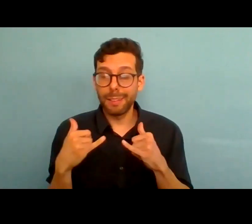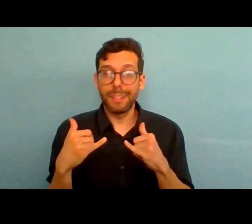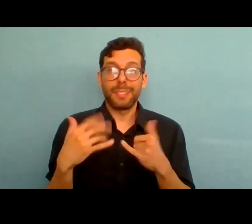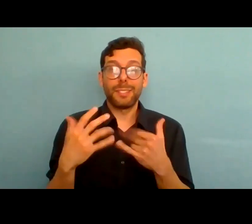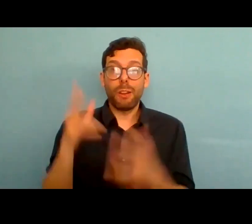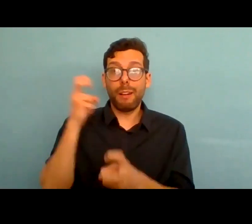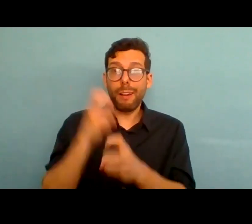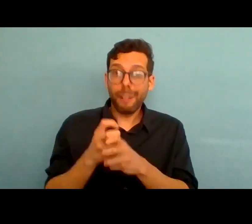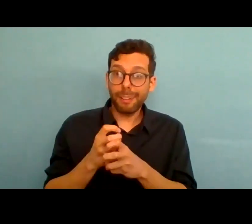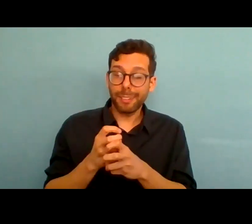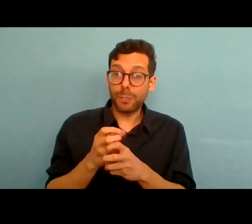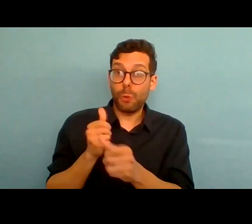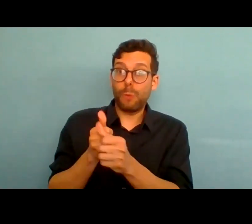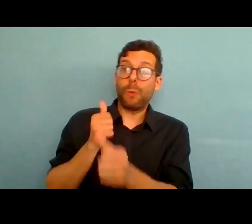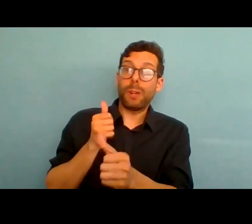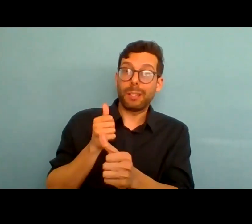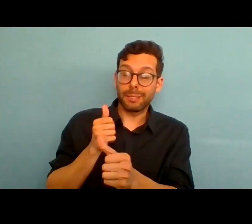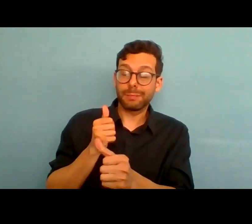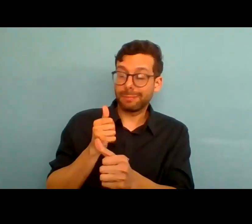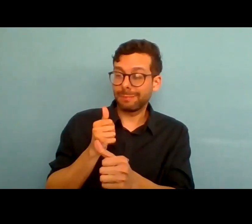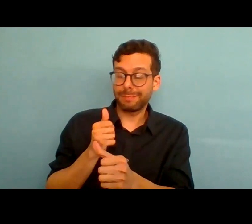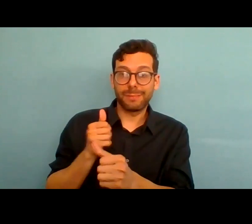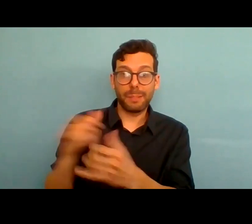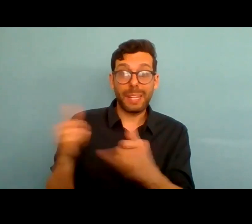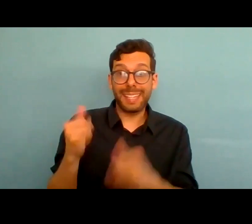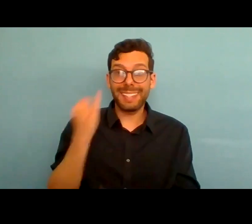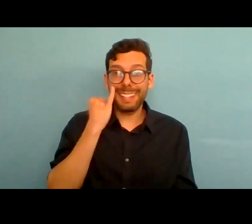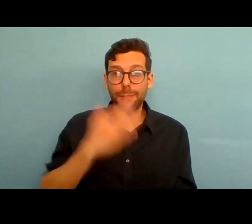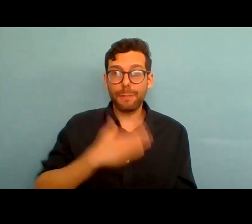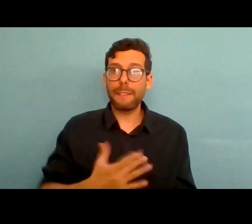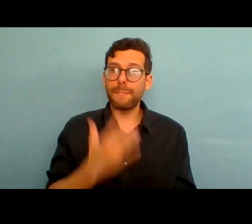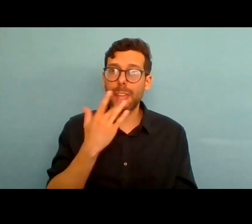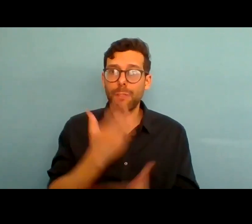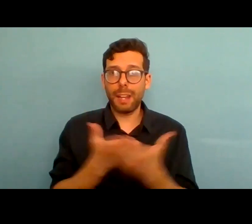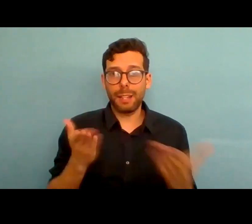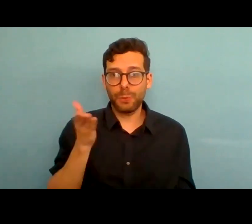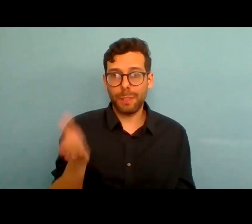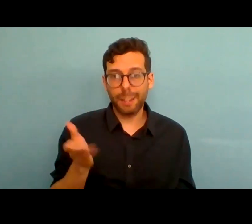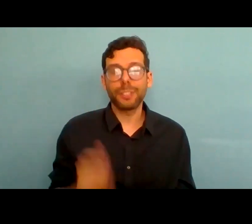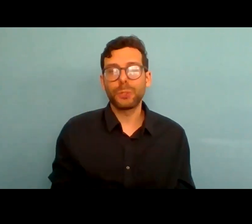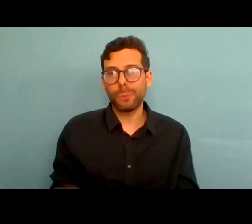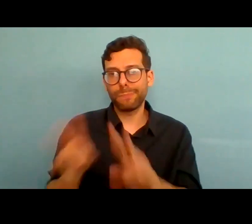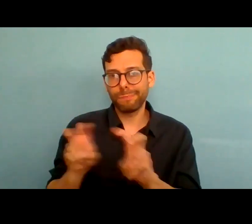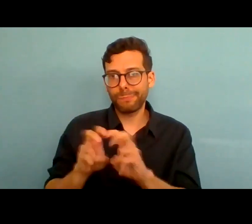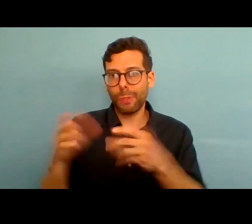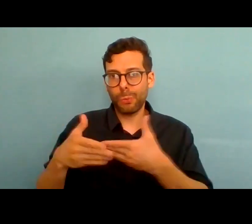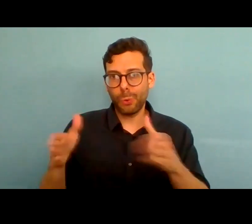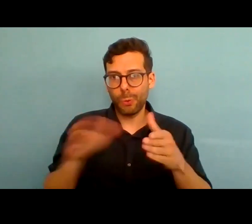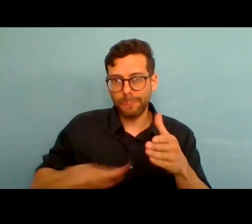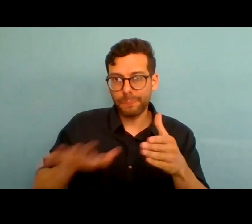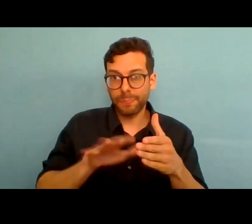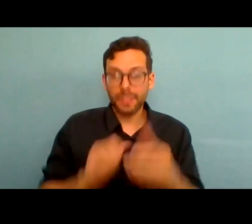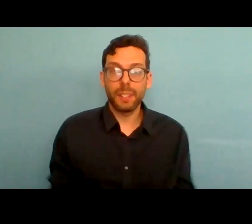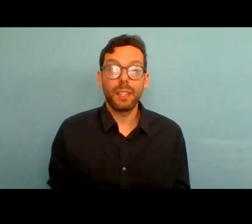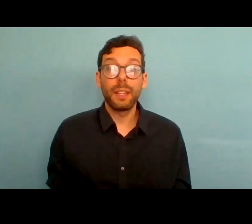and do something if my preferred items were right there. So looking at that room environment. Then again, looking at the external